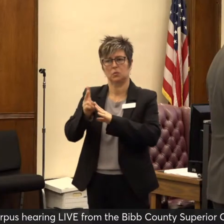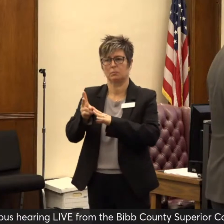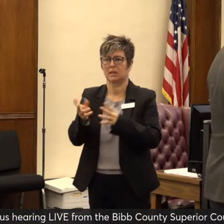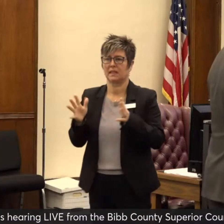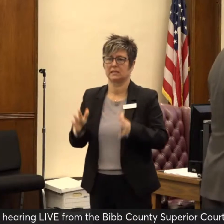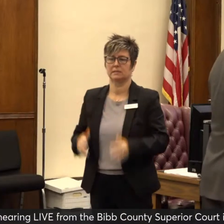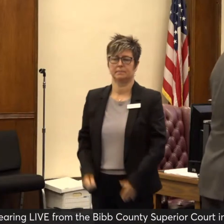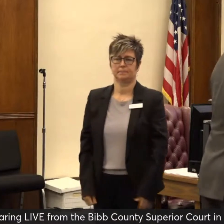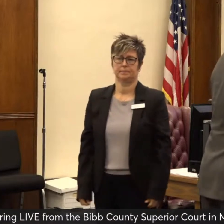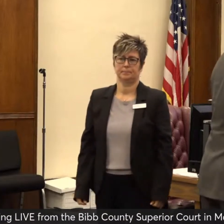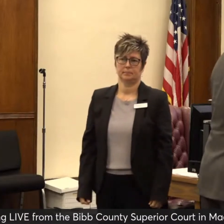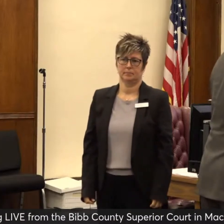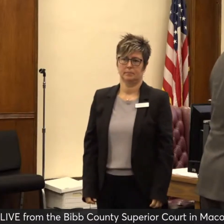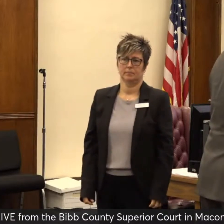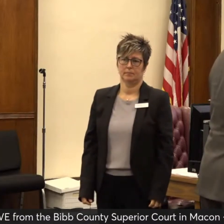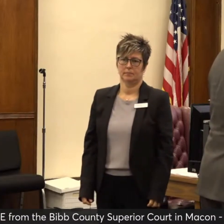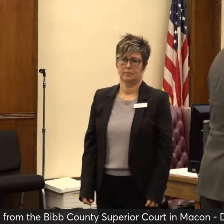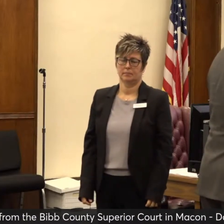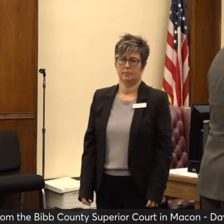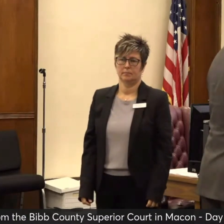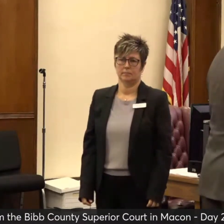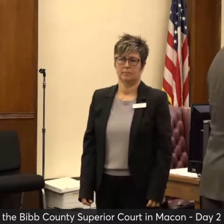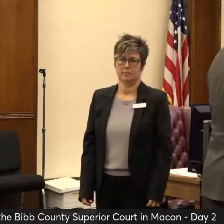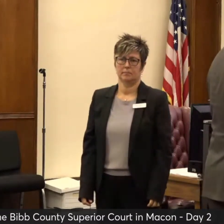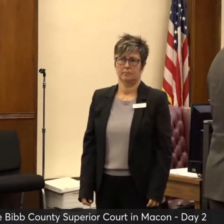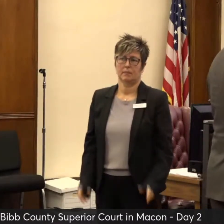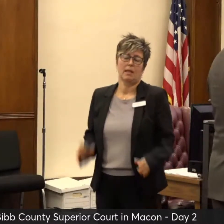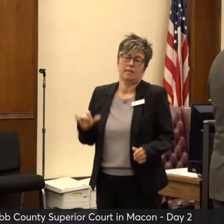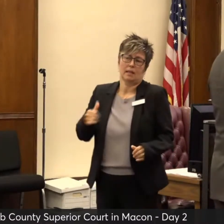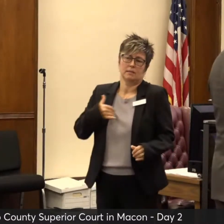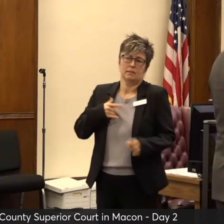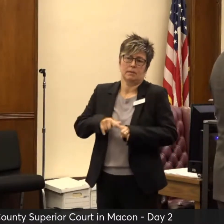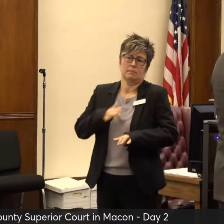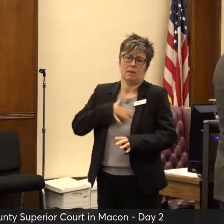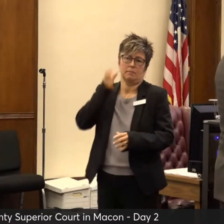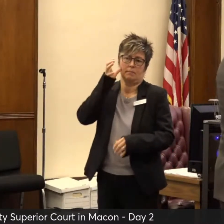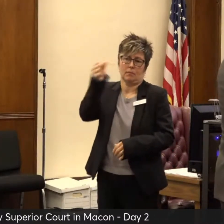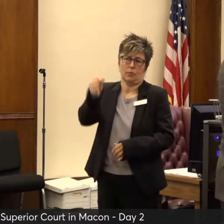it. And that's as far as I can remember, right?